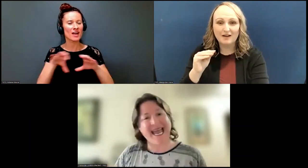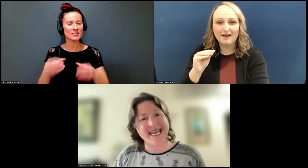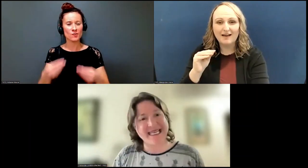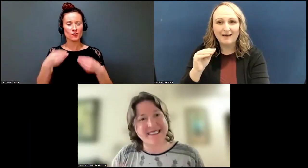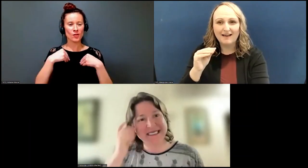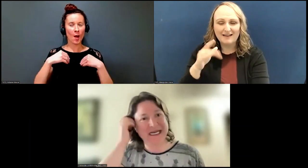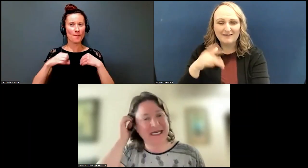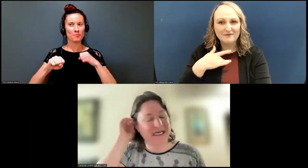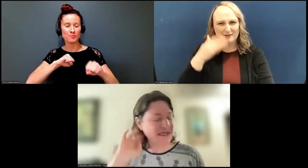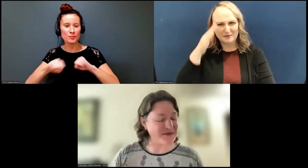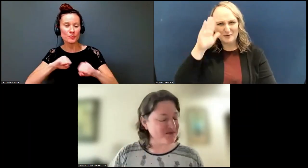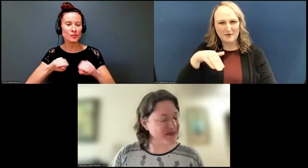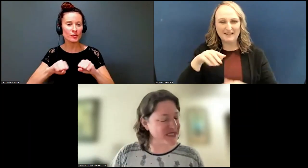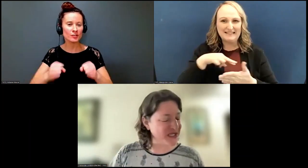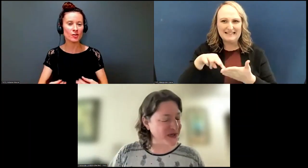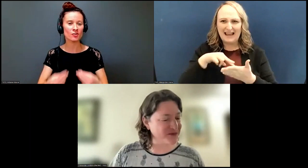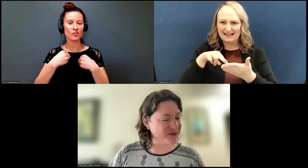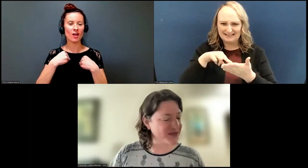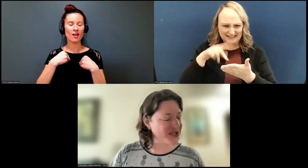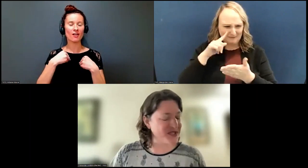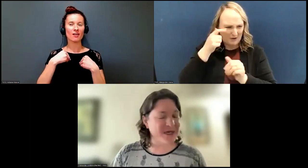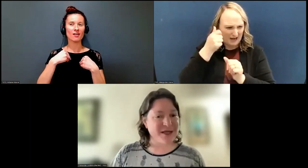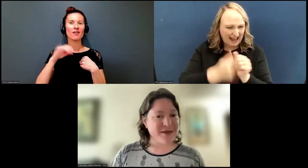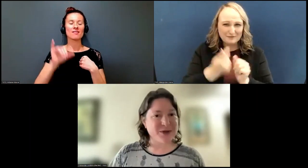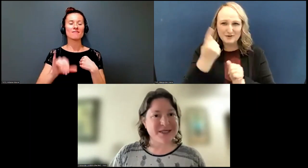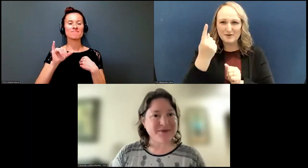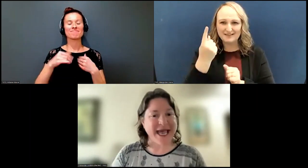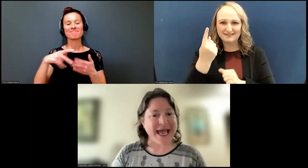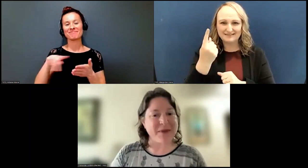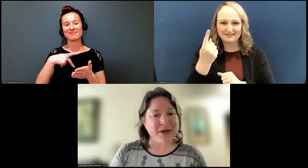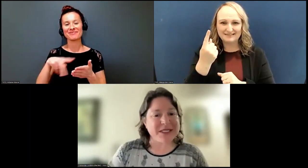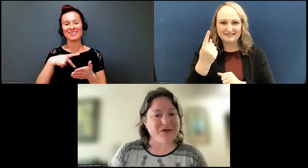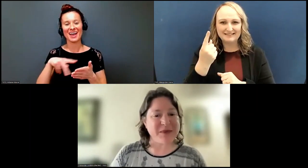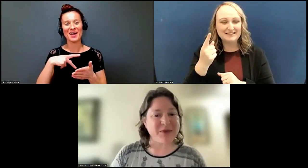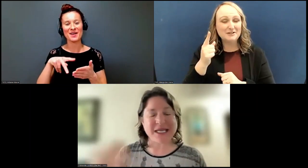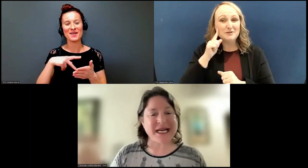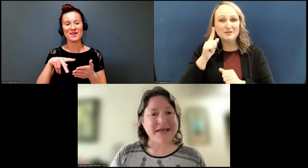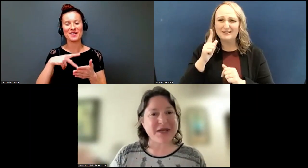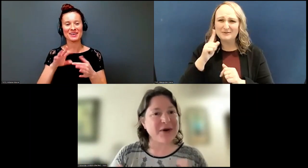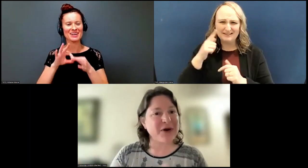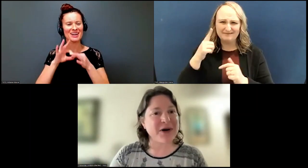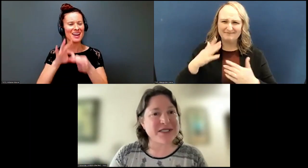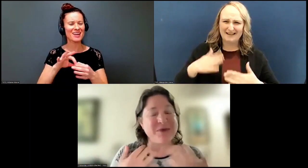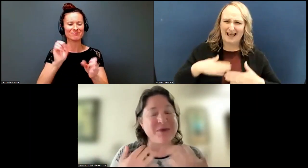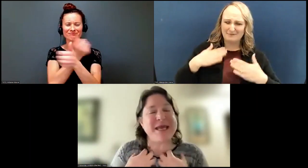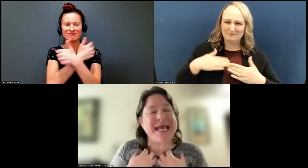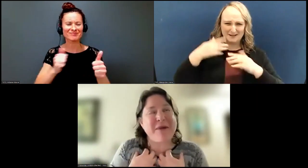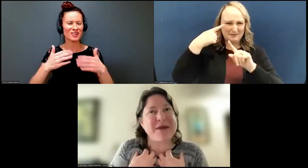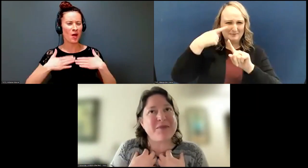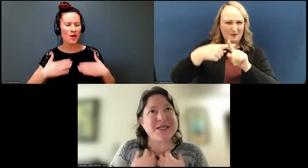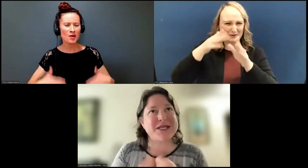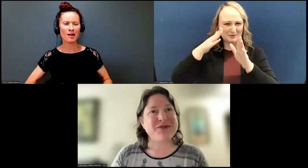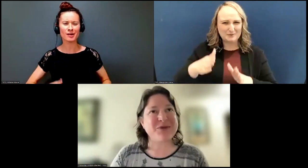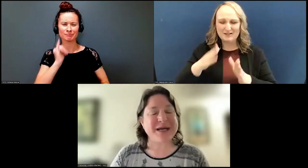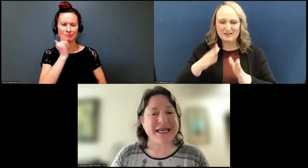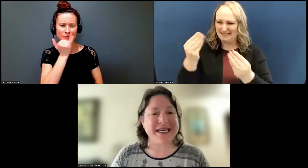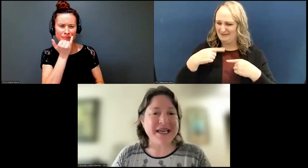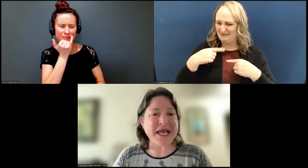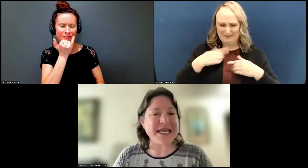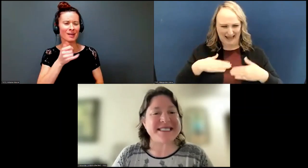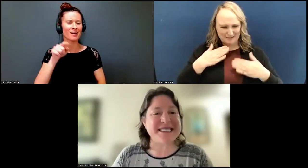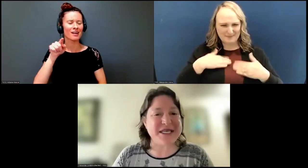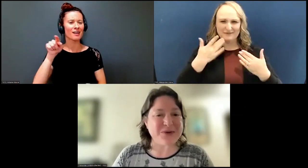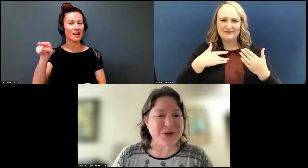body. And you're just one of the most happy, positive people that I come across. You make me happy and positive when